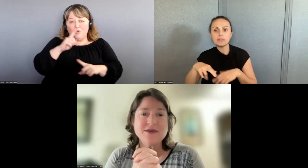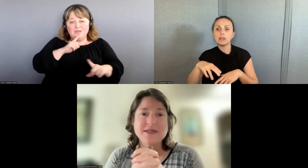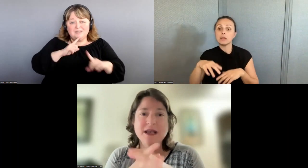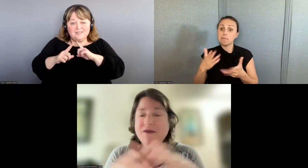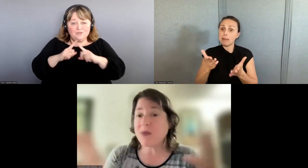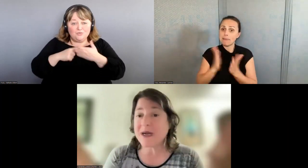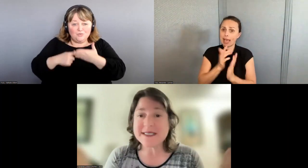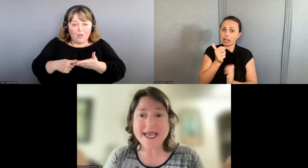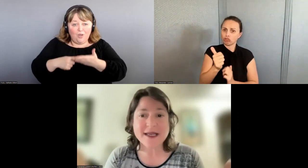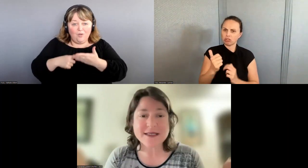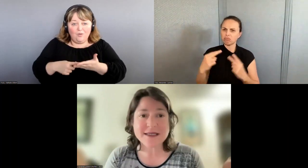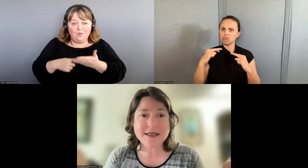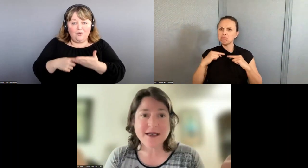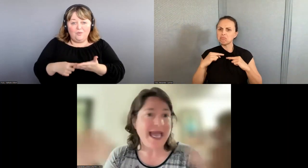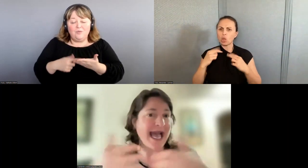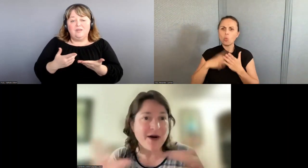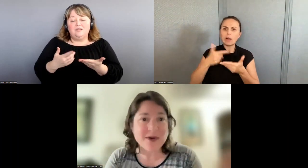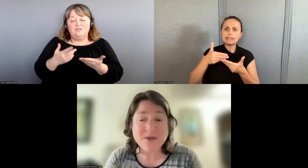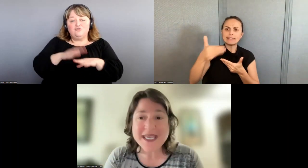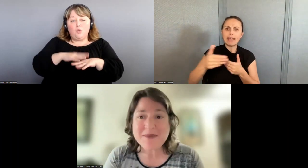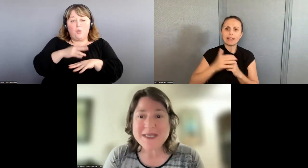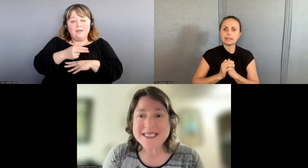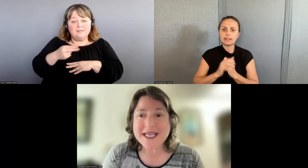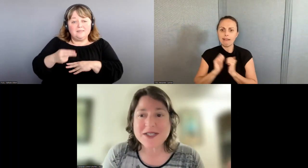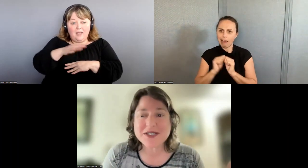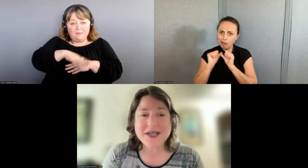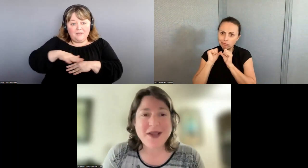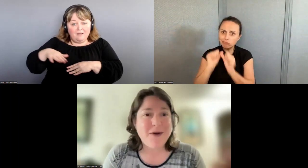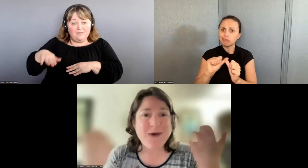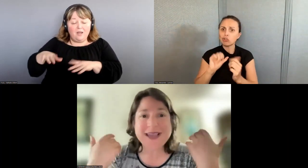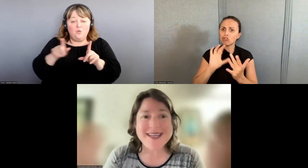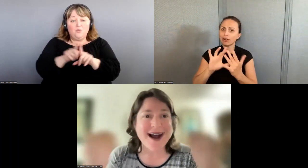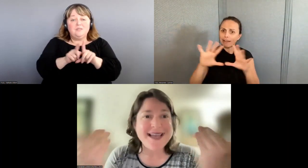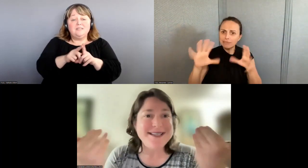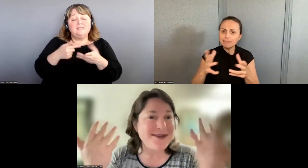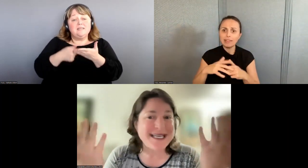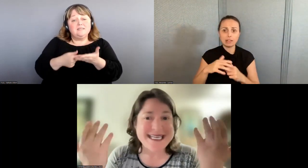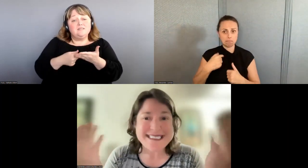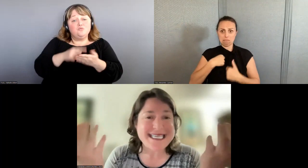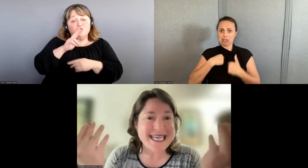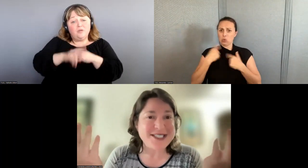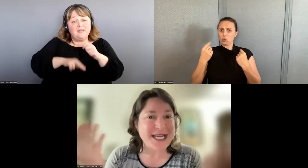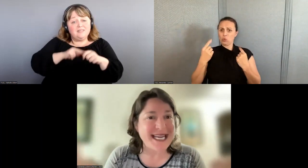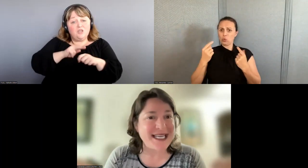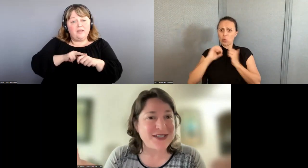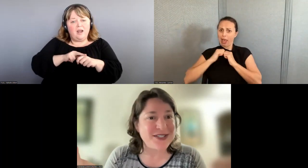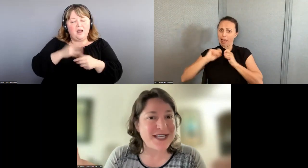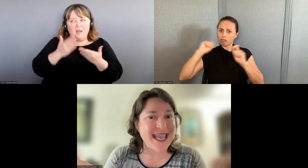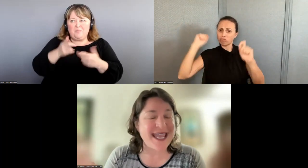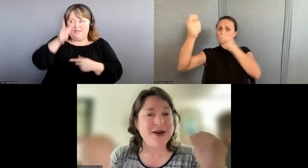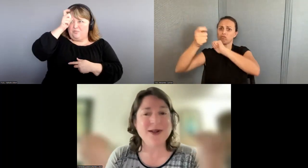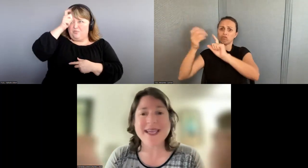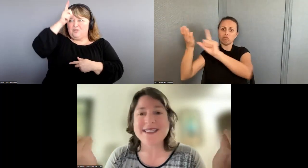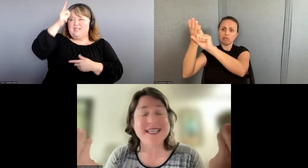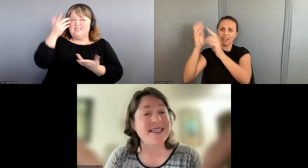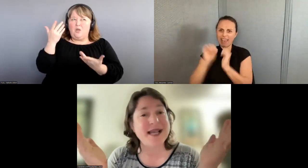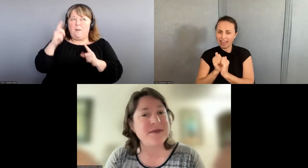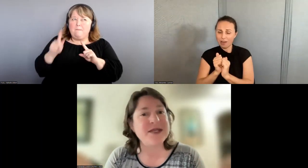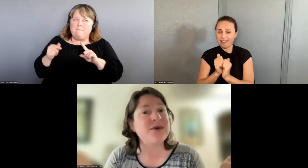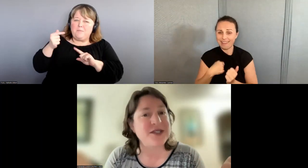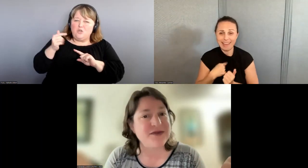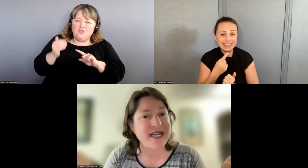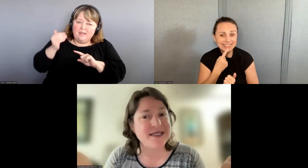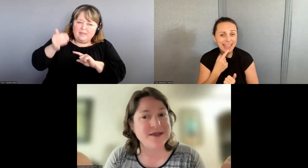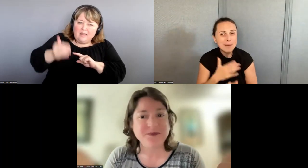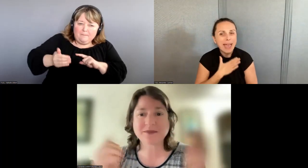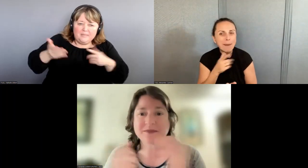asking yourself, what's next? How can we keep in touch? What can I do to instigate change? And all I can say is, I'm so